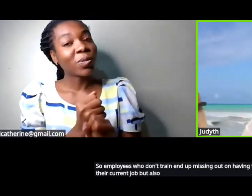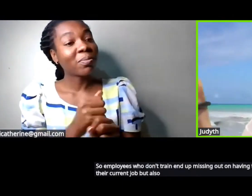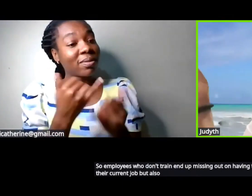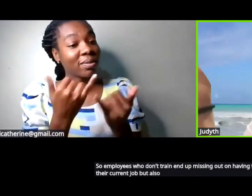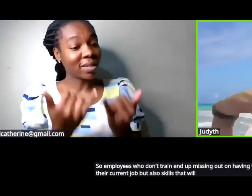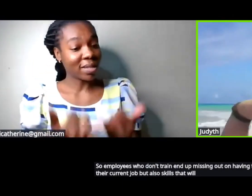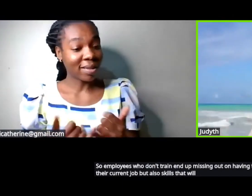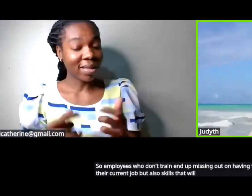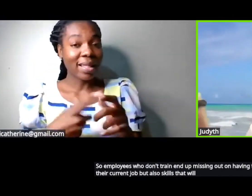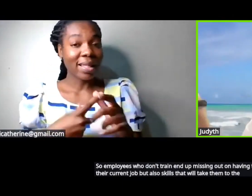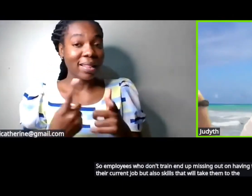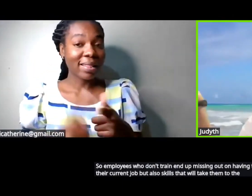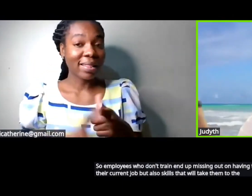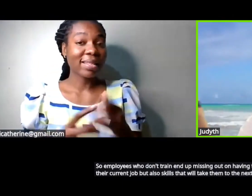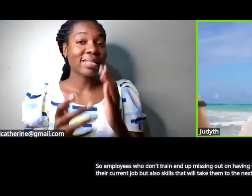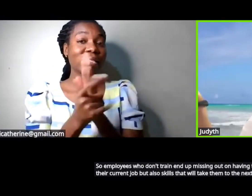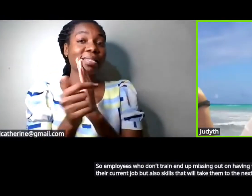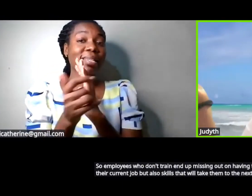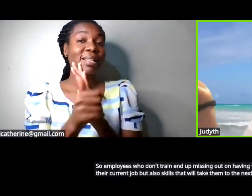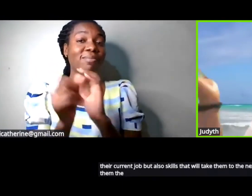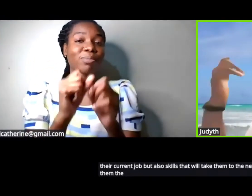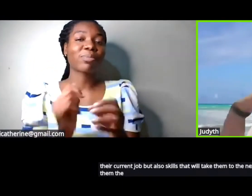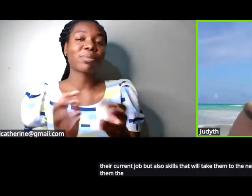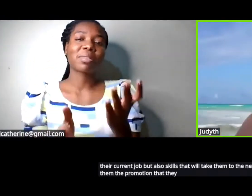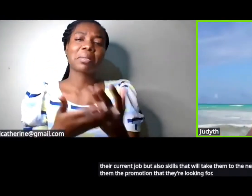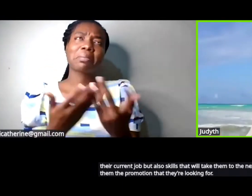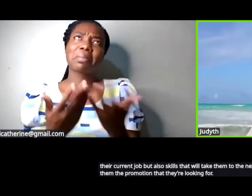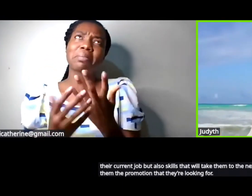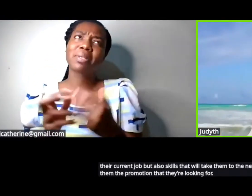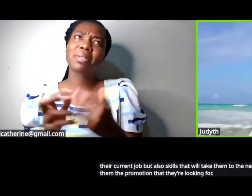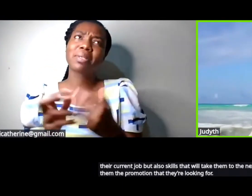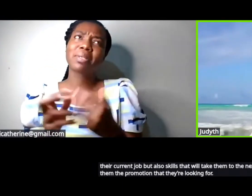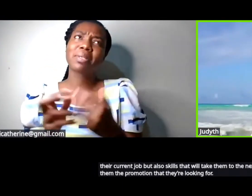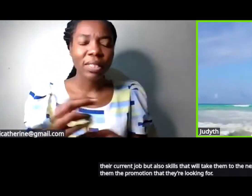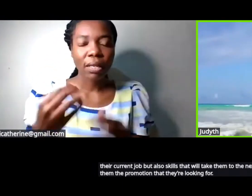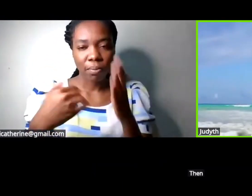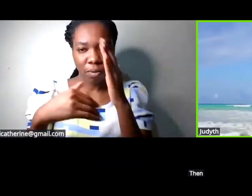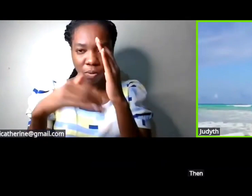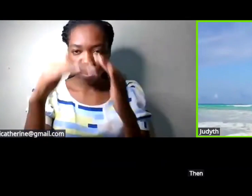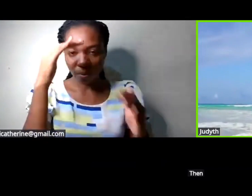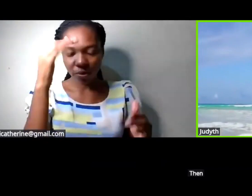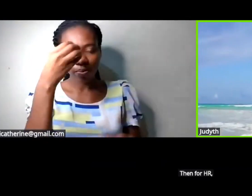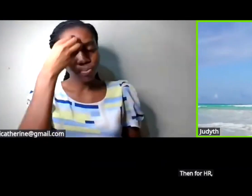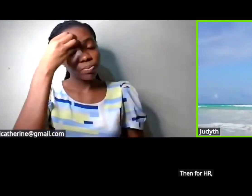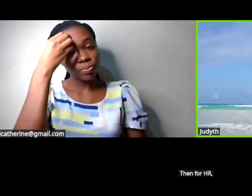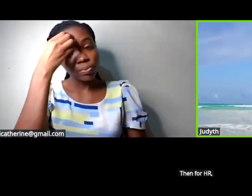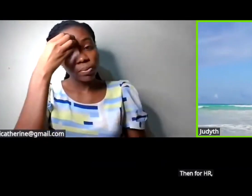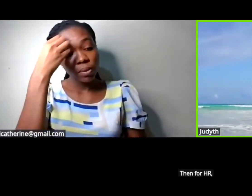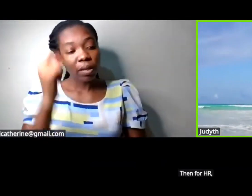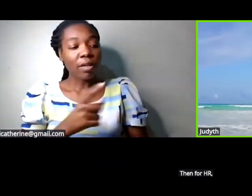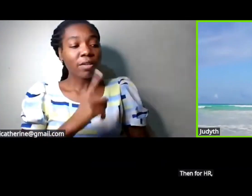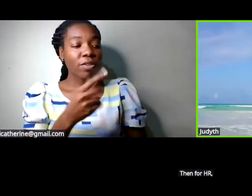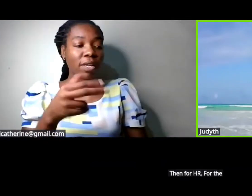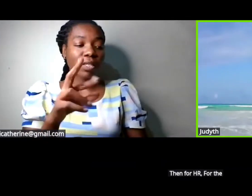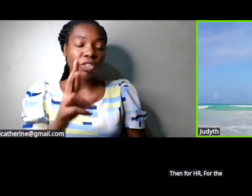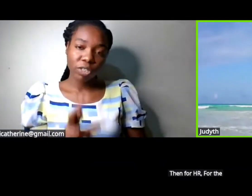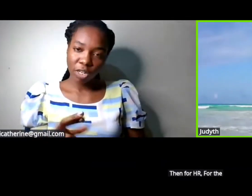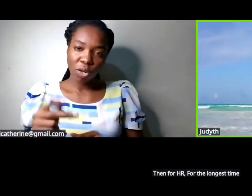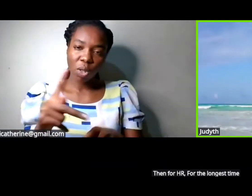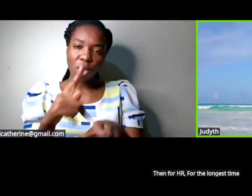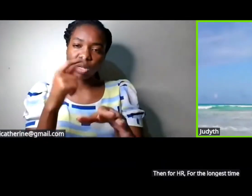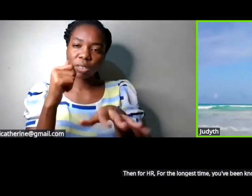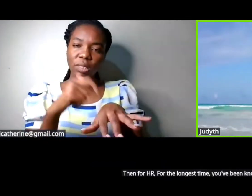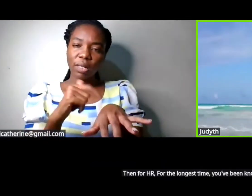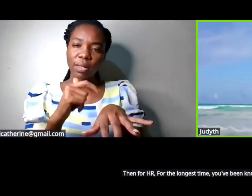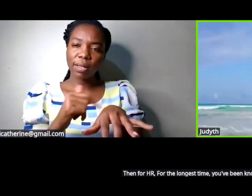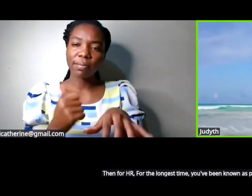to the next career, or get them the promotion that they're looking for. Then for HR, for the longest time, you've been known as people pleasers.